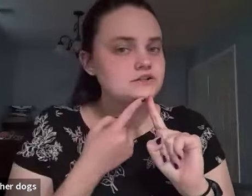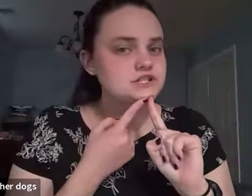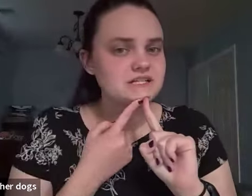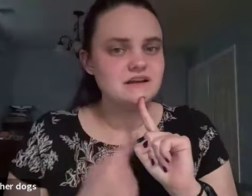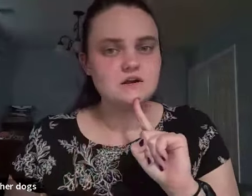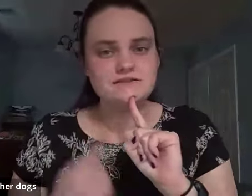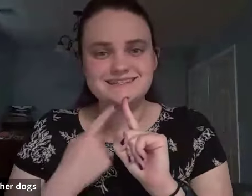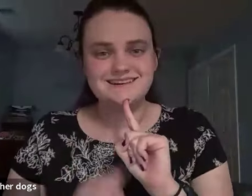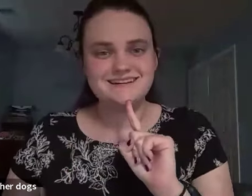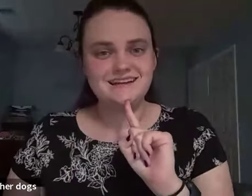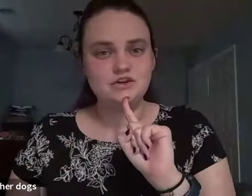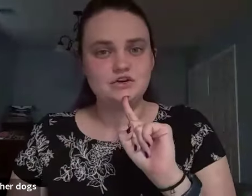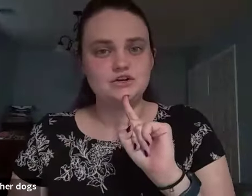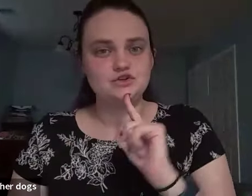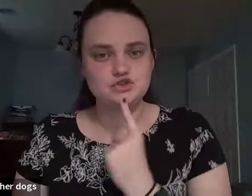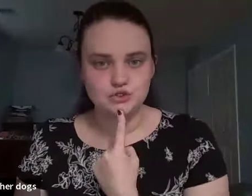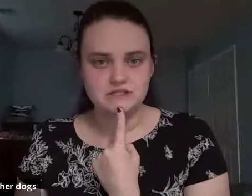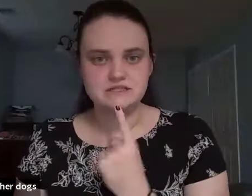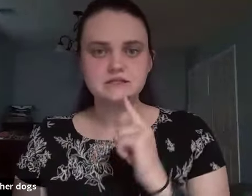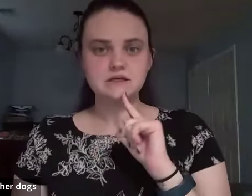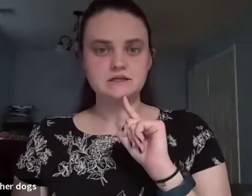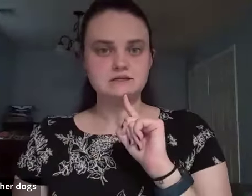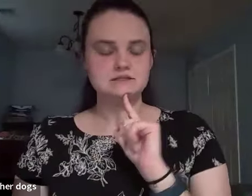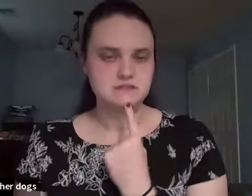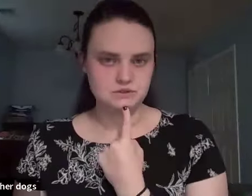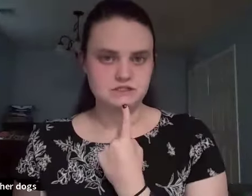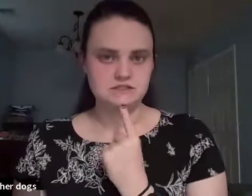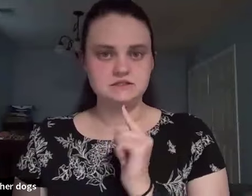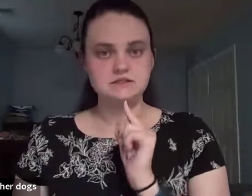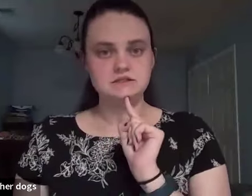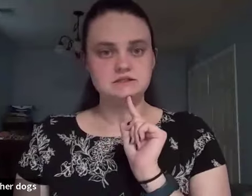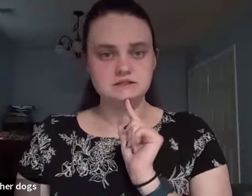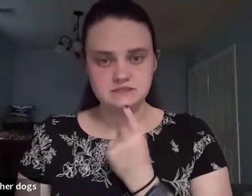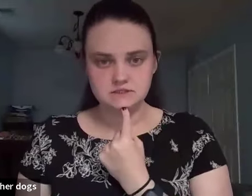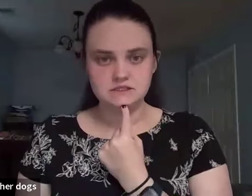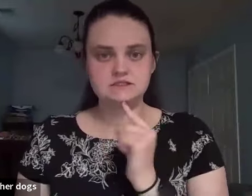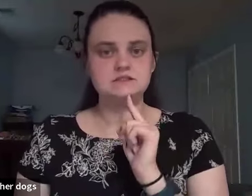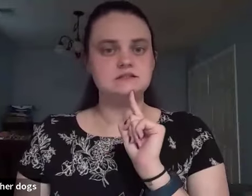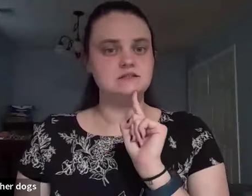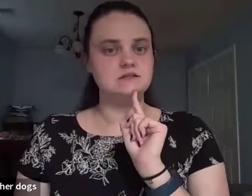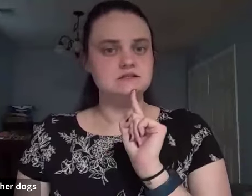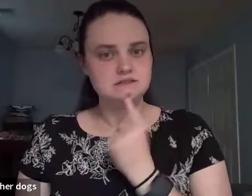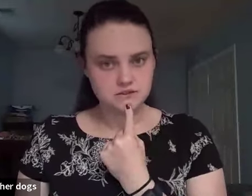your chin, kind of on the side, and you're going to turn it. Serious, serious,